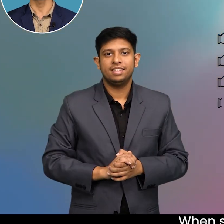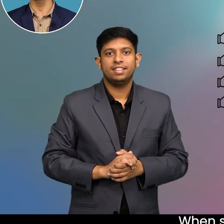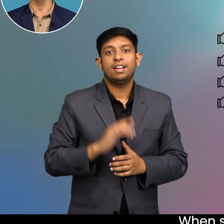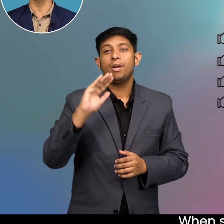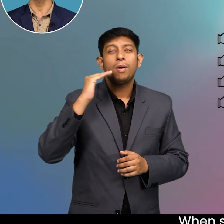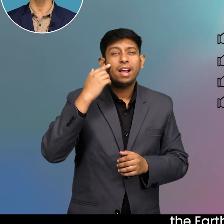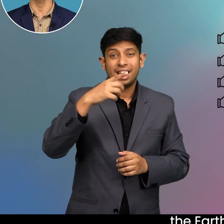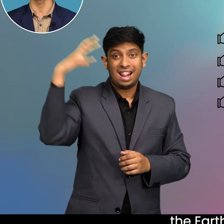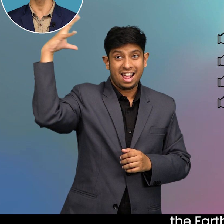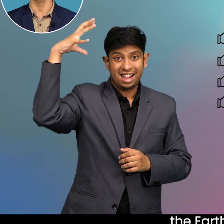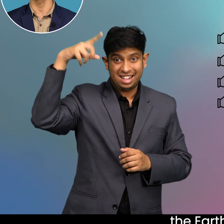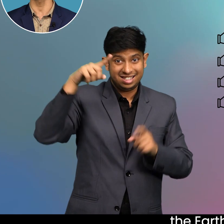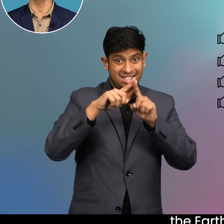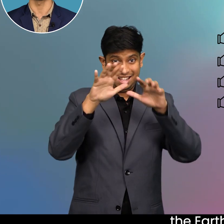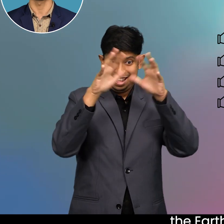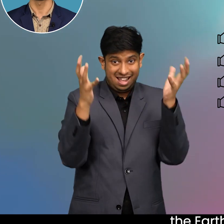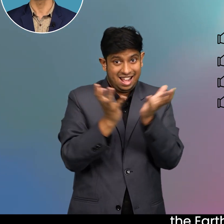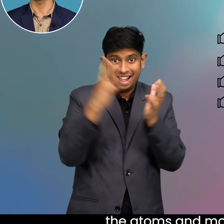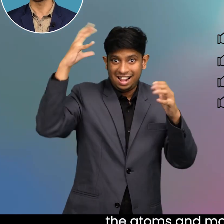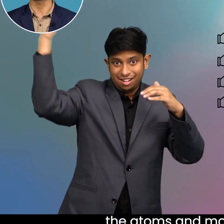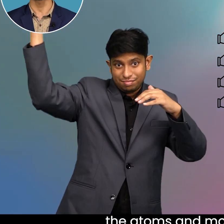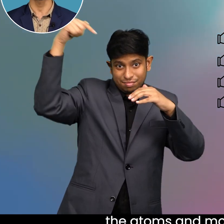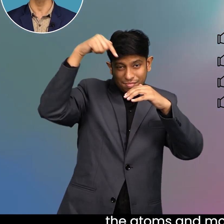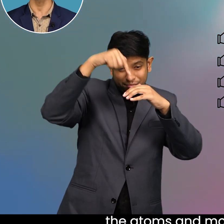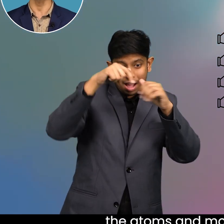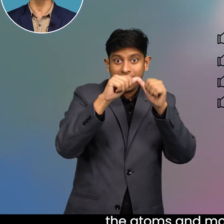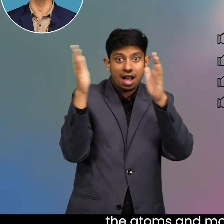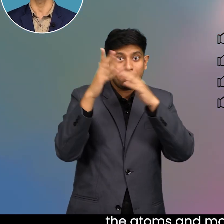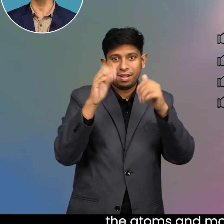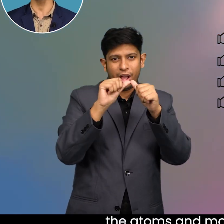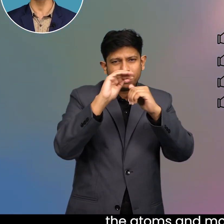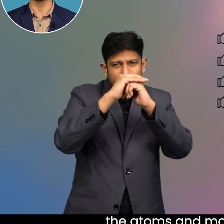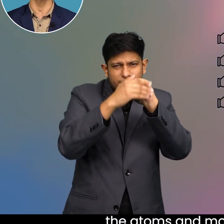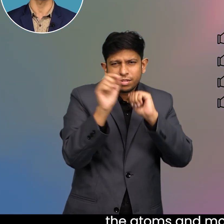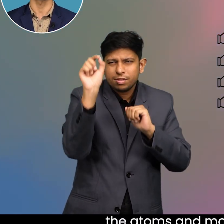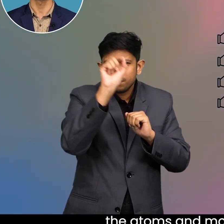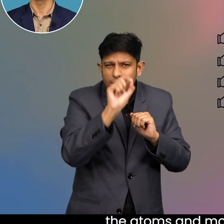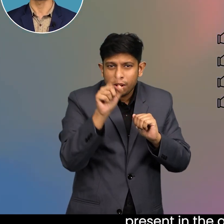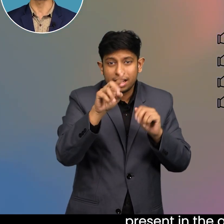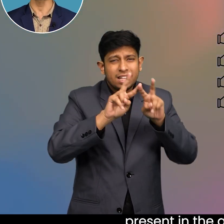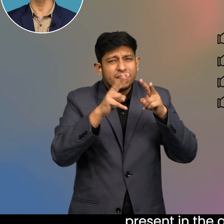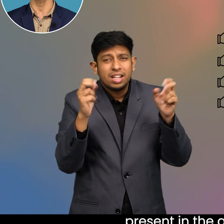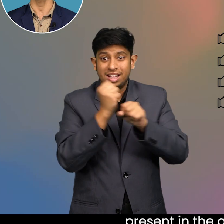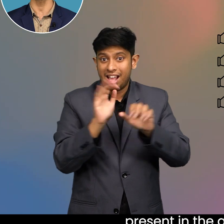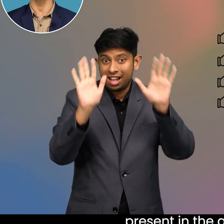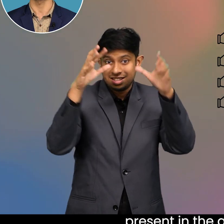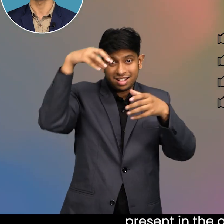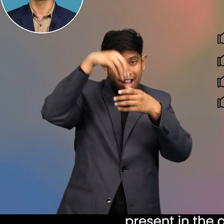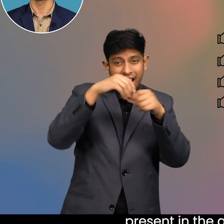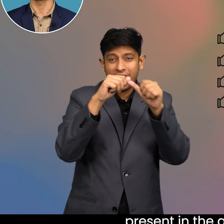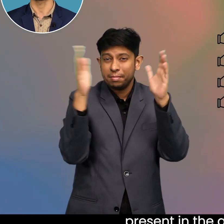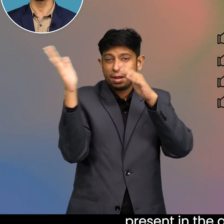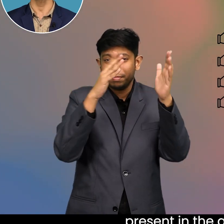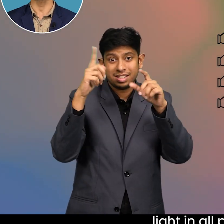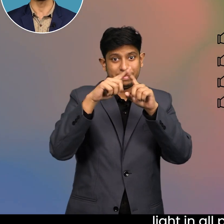When sunlight enters the earth's atmosphere, the atoms and molecules of different gases present in the atmosphere